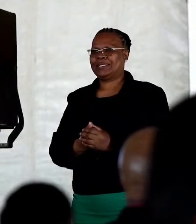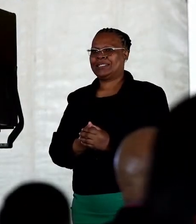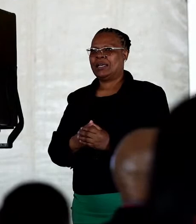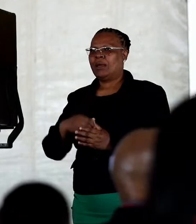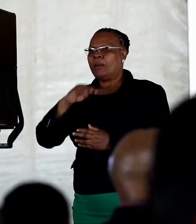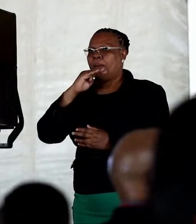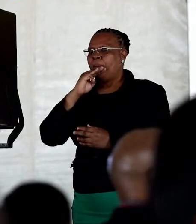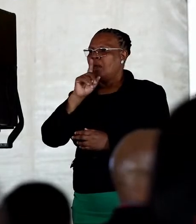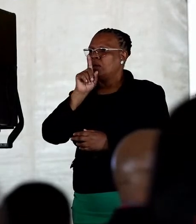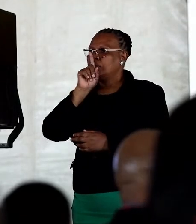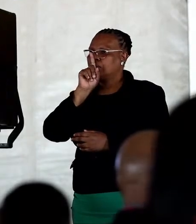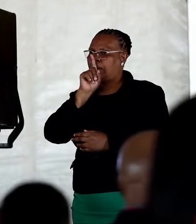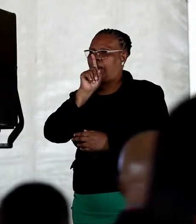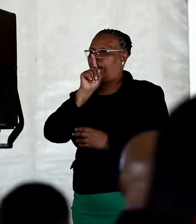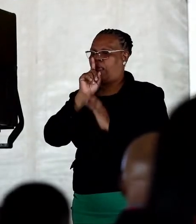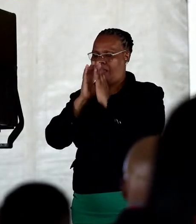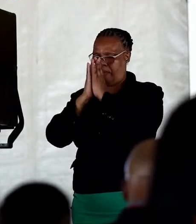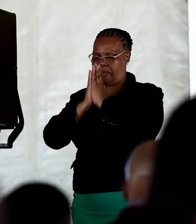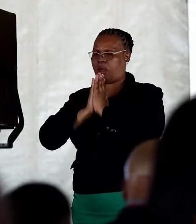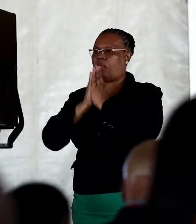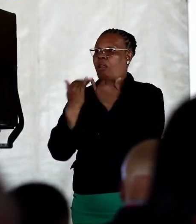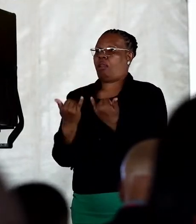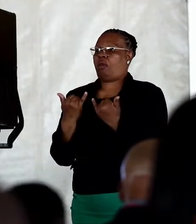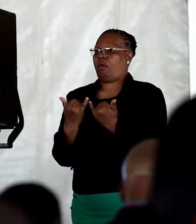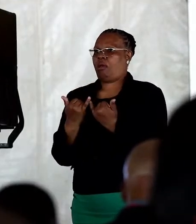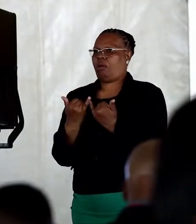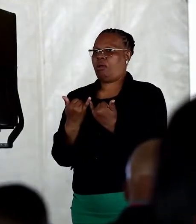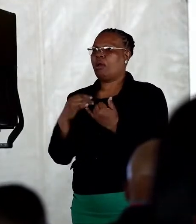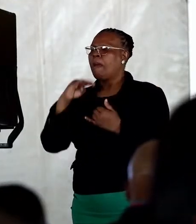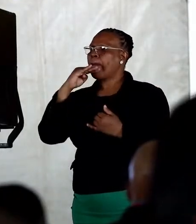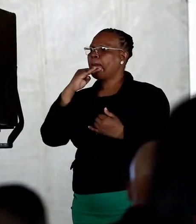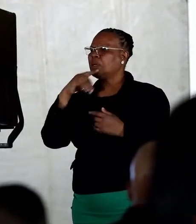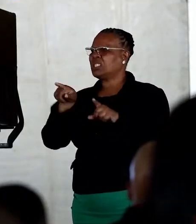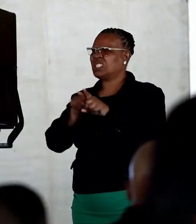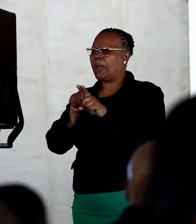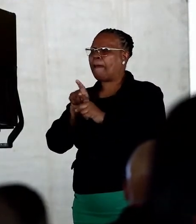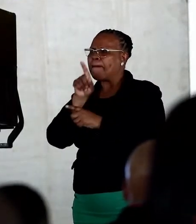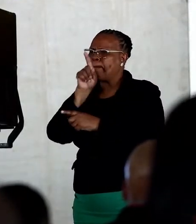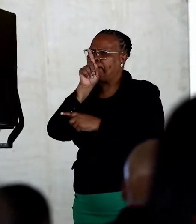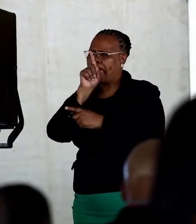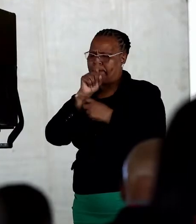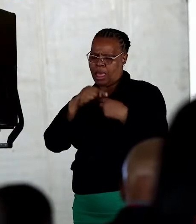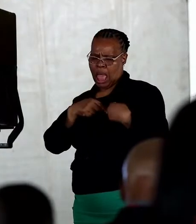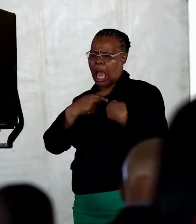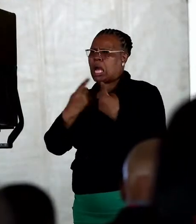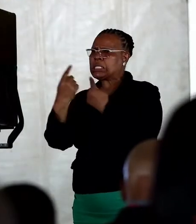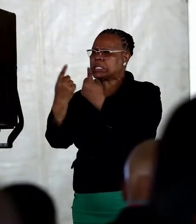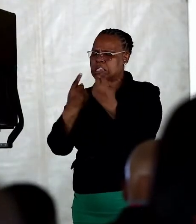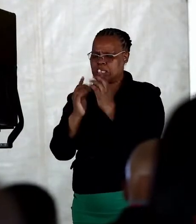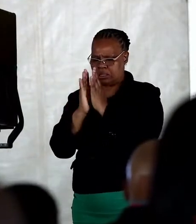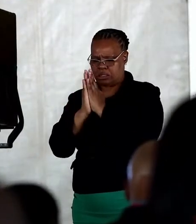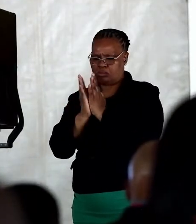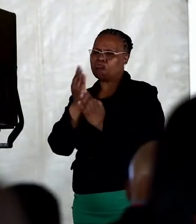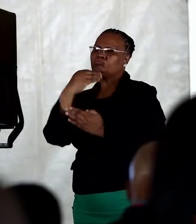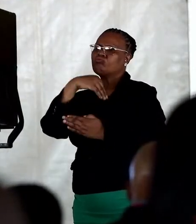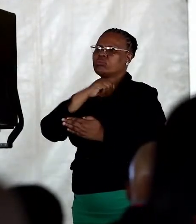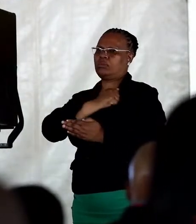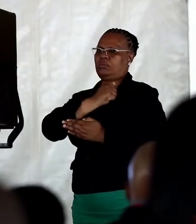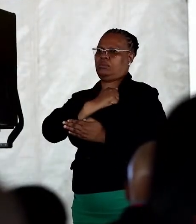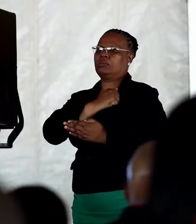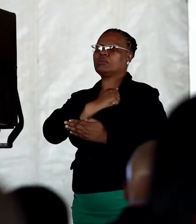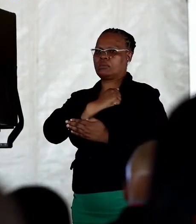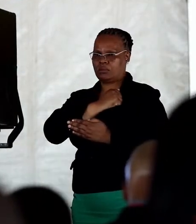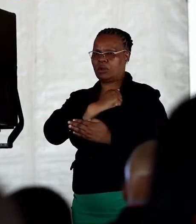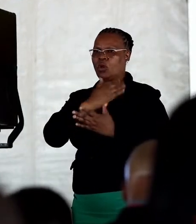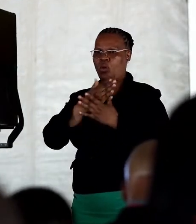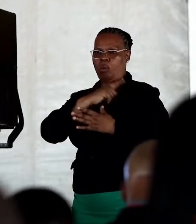a silent prayer or meditation sawuthandaza ke ngokuthe cwaka ukuze wonke ubani olapha a